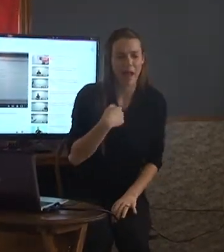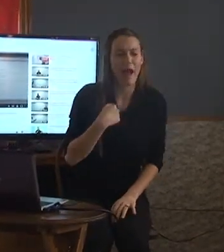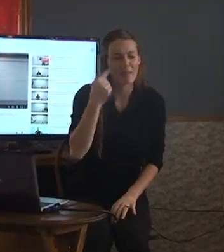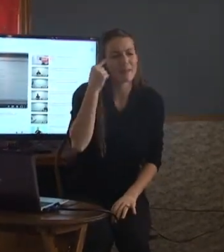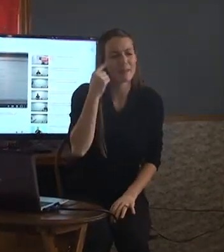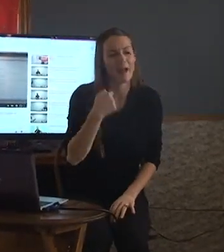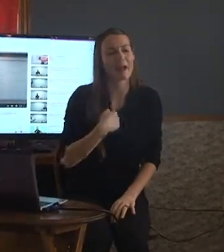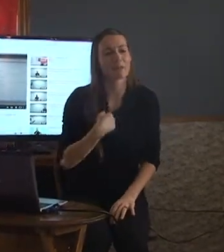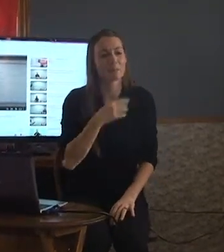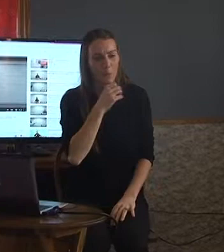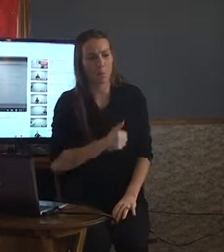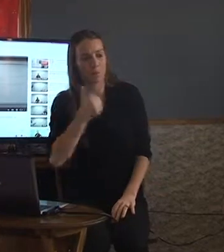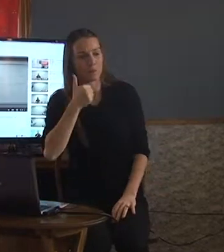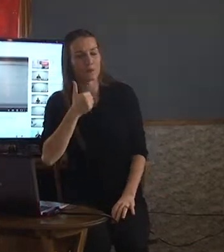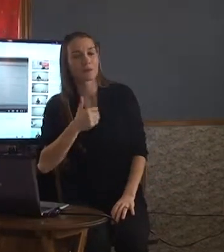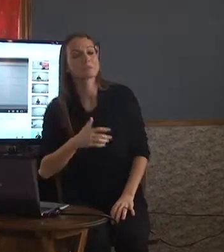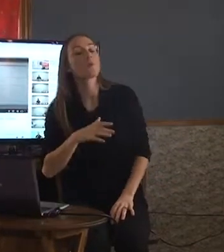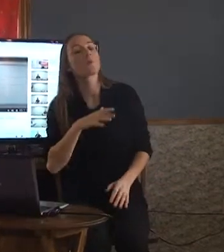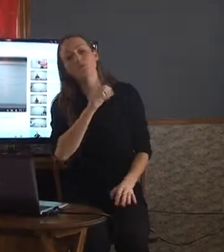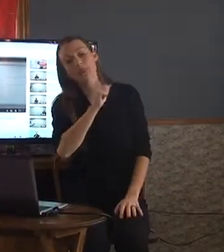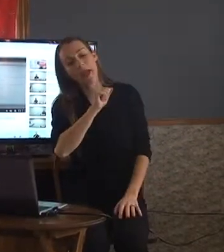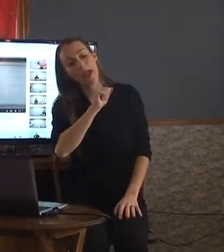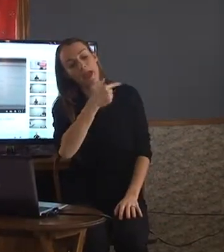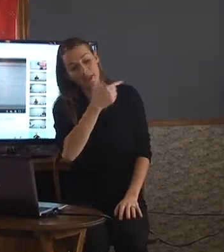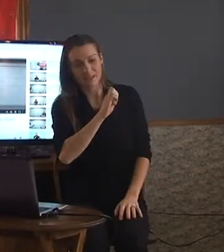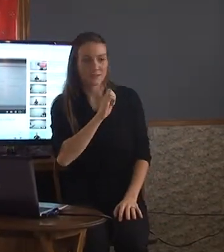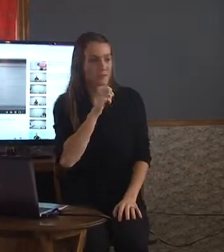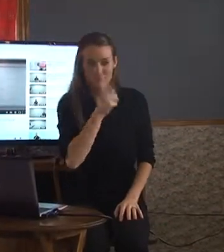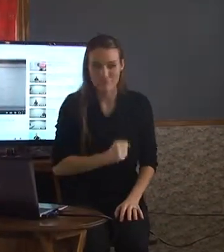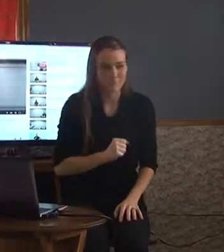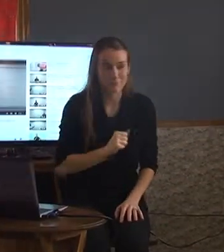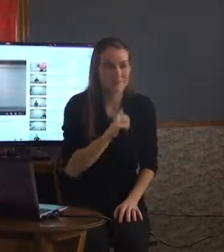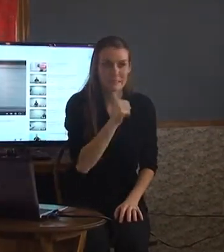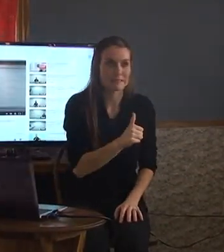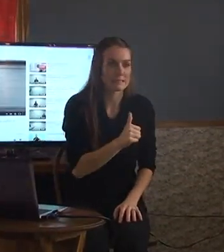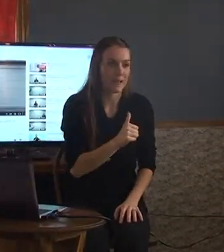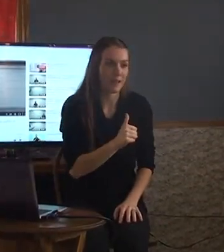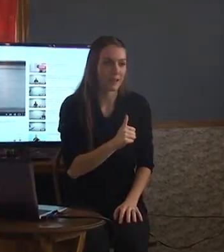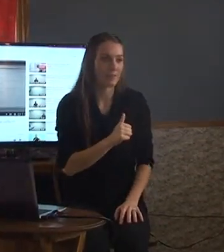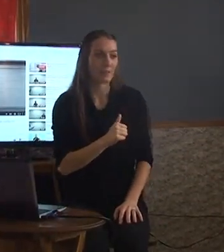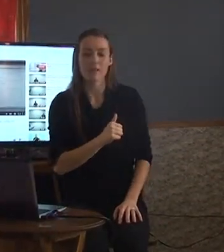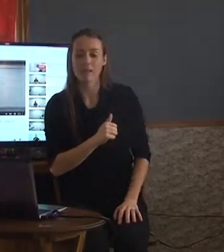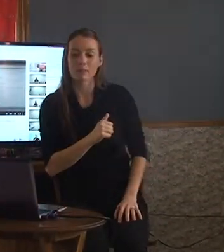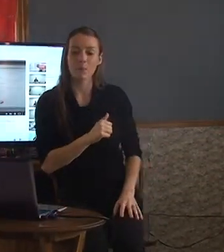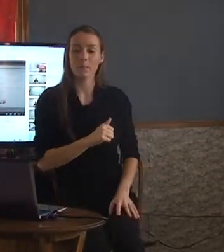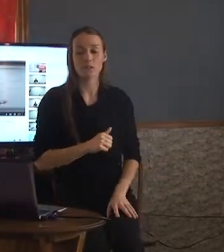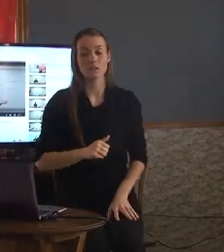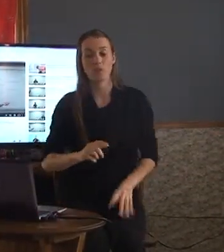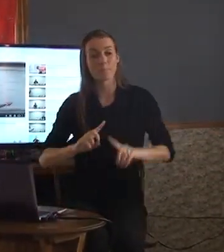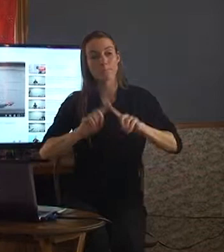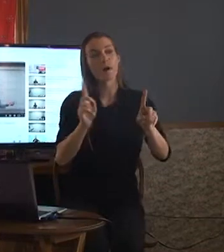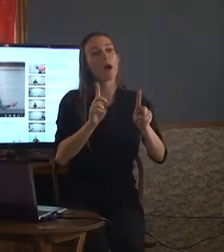So age not quite so much, but you're on the right track. Someone else give me another one where you could subtract them, and it wouldn't make a whole lot of sense to do